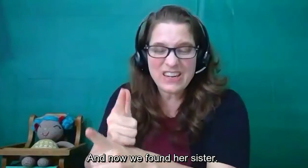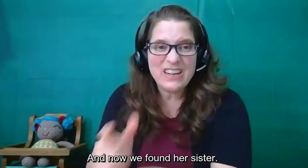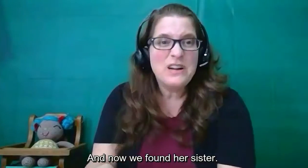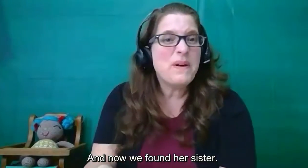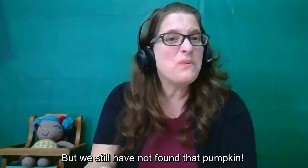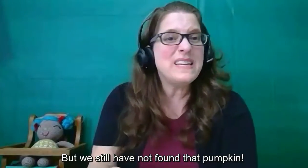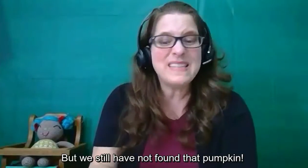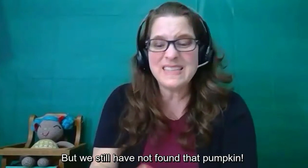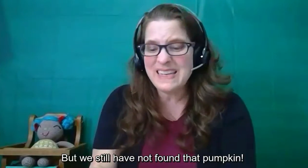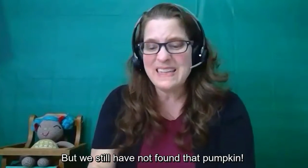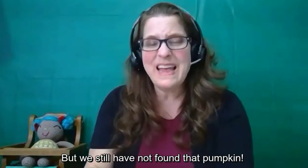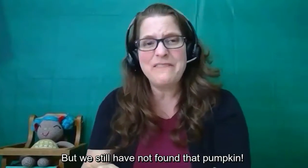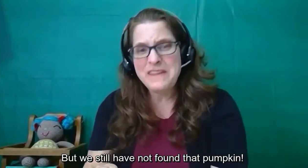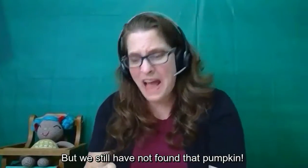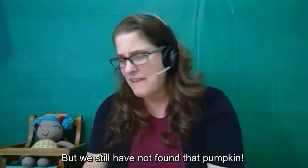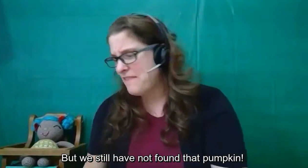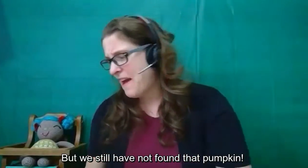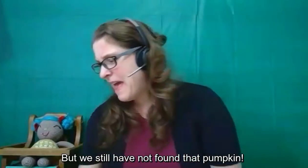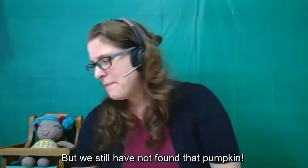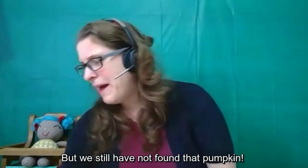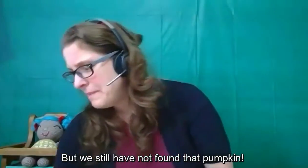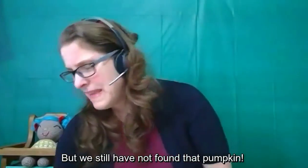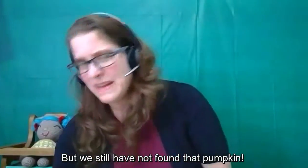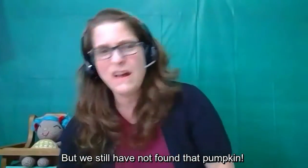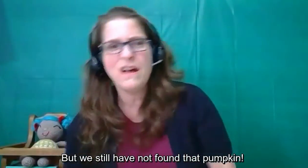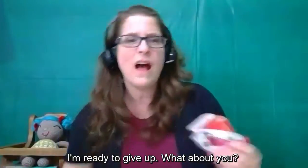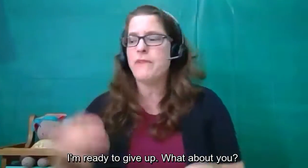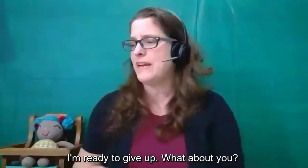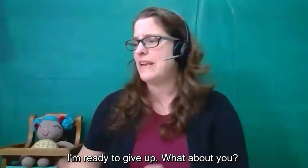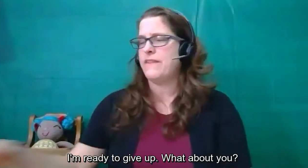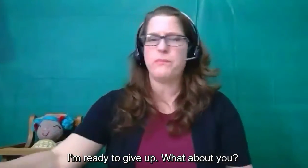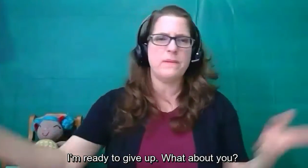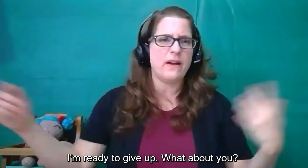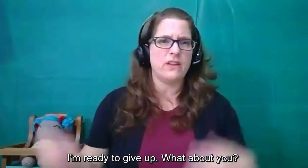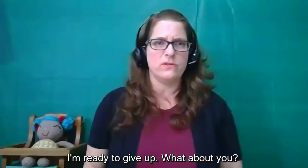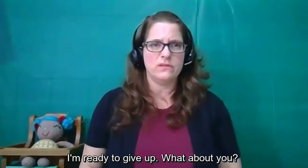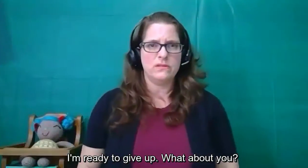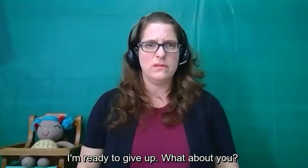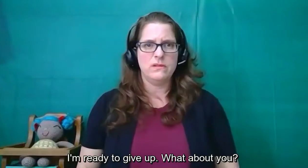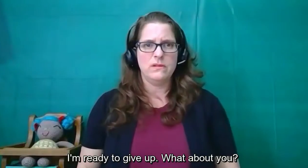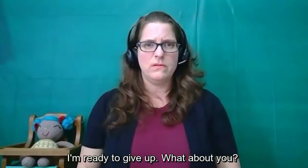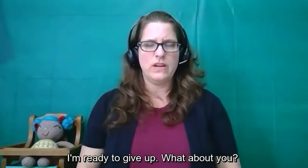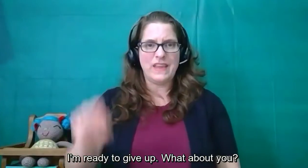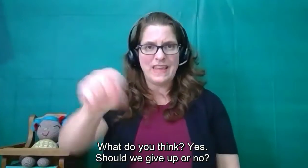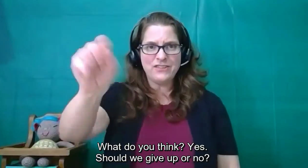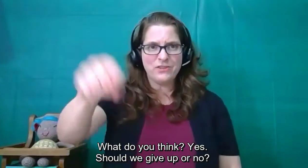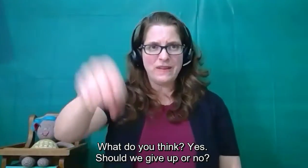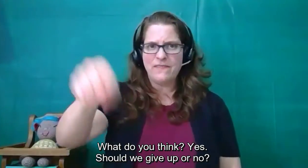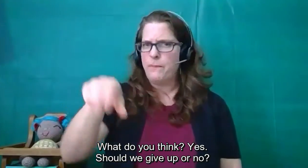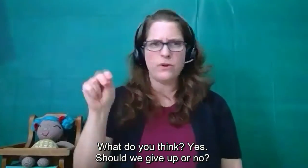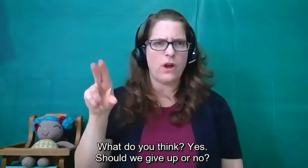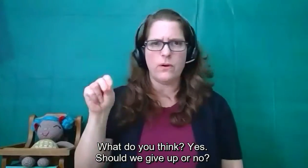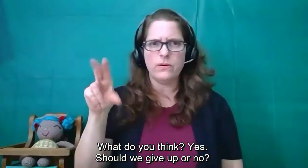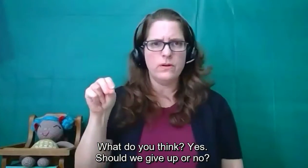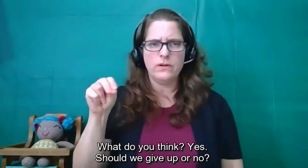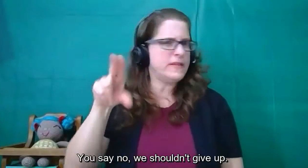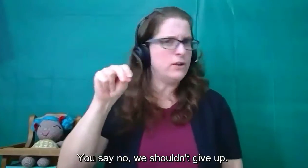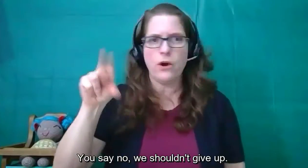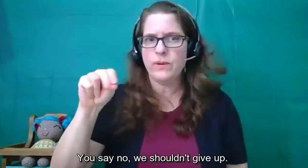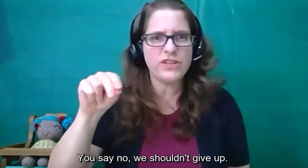sister, but we still have not found that pumpkin. Oh, I'm ready to give up. What about you? What do you think? Yes, should we give up or no? You say no, we shouldn't